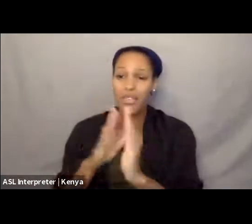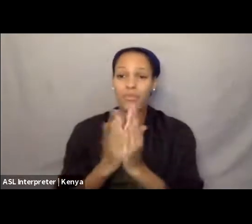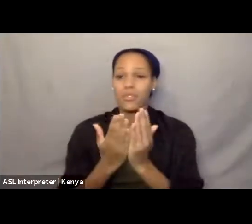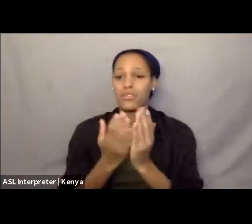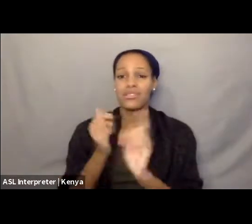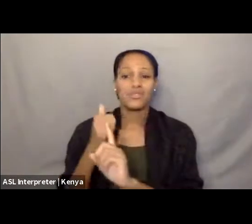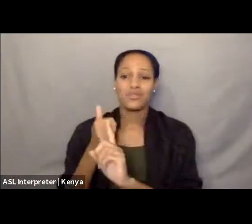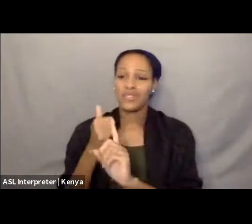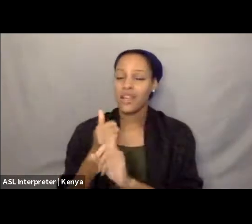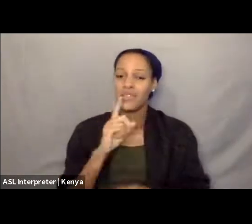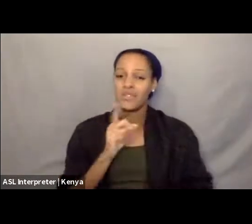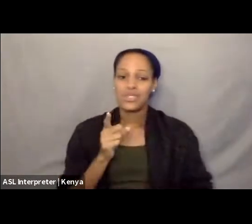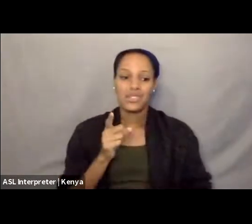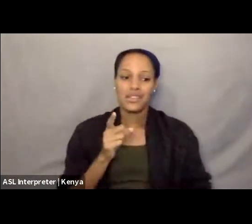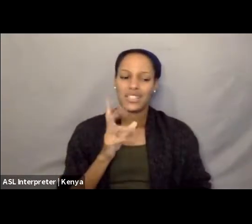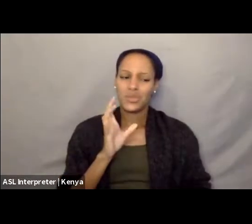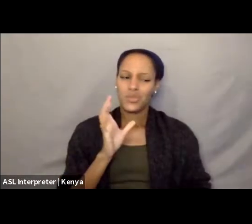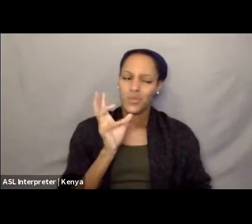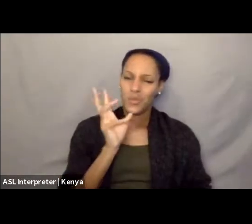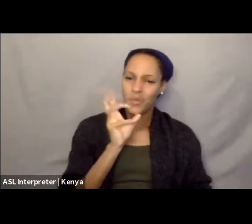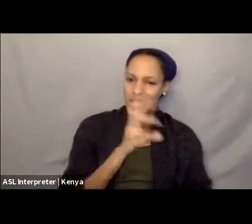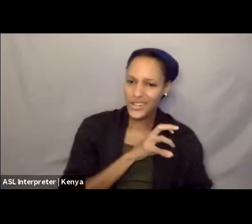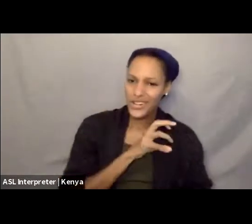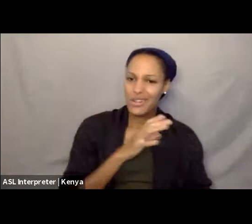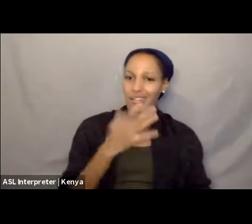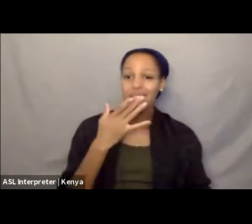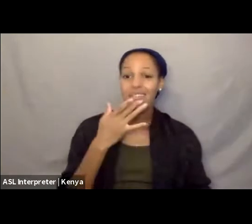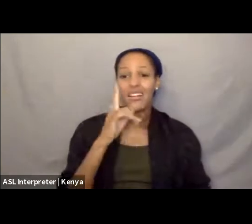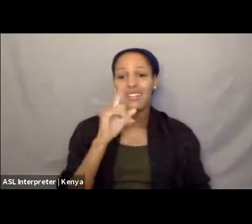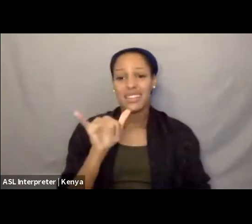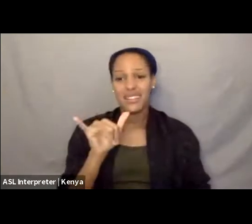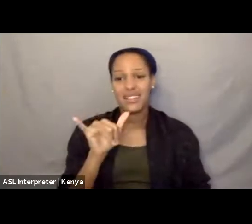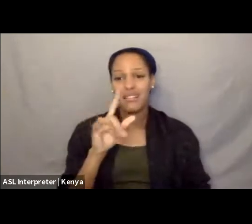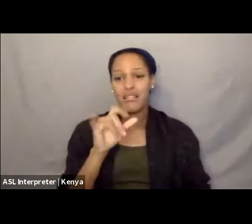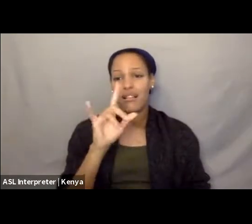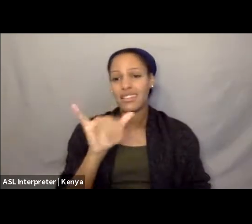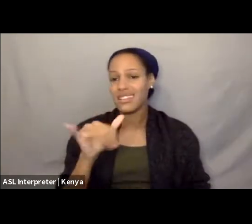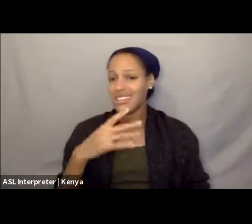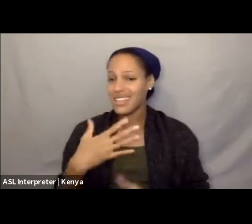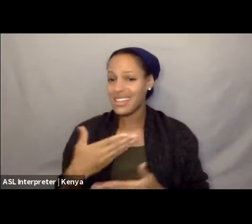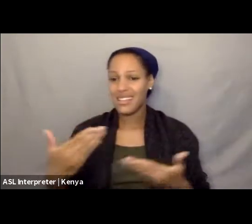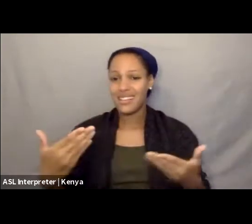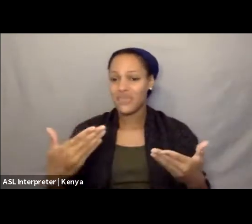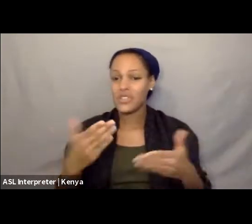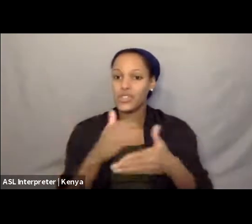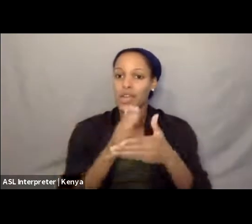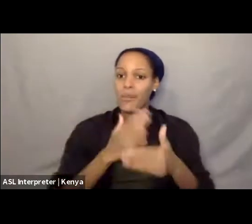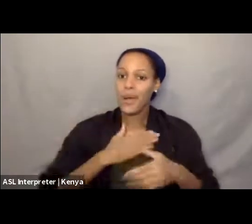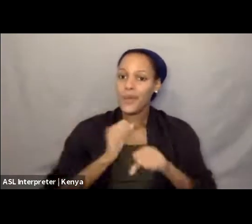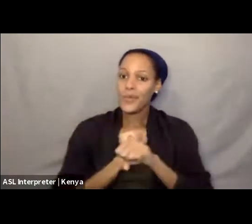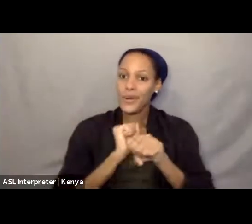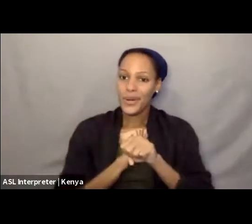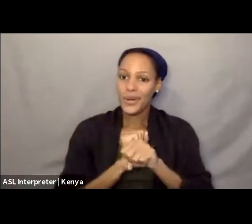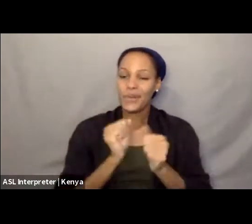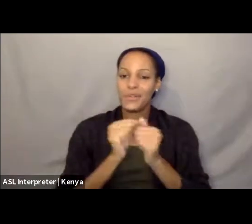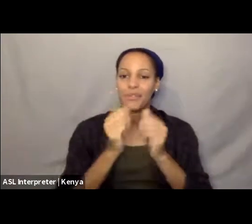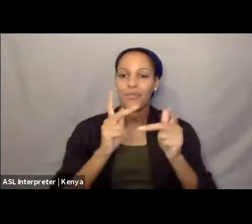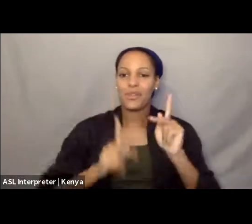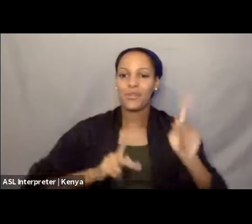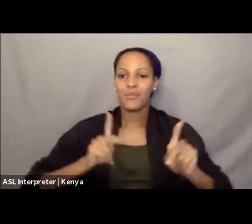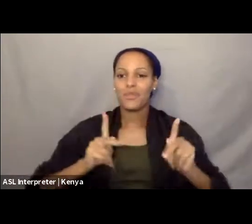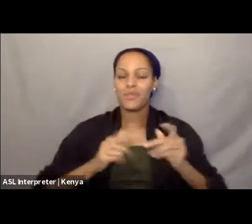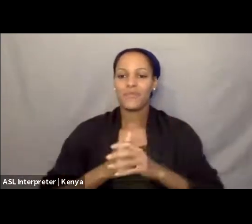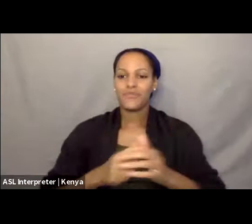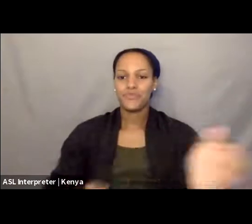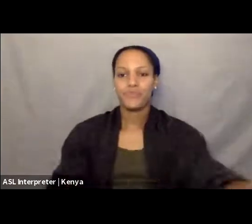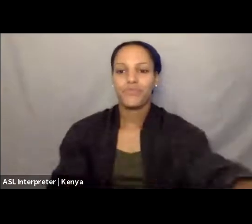It's a weird, lucky thing to be able to share work. Maybe particularly when